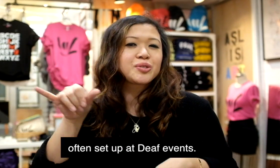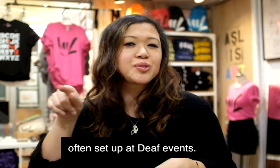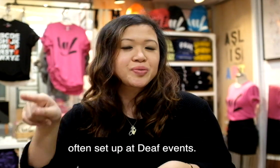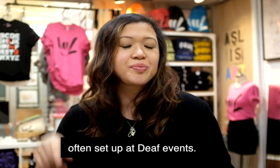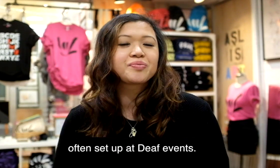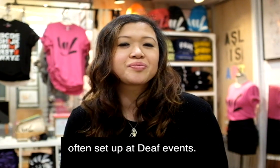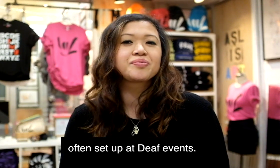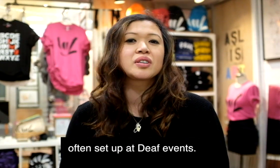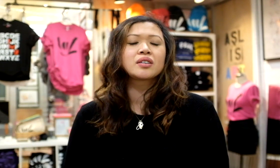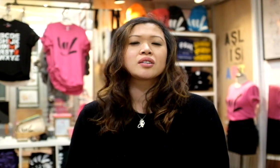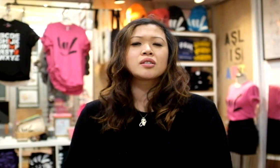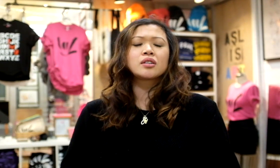events.